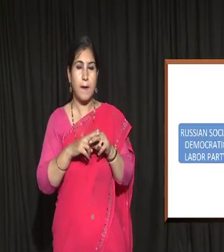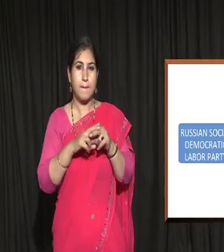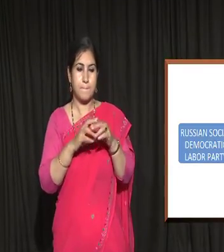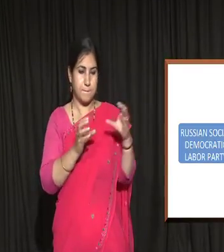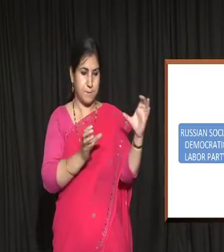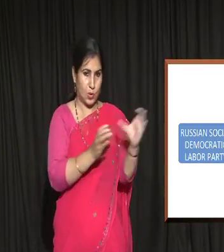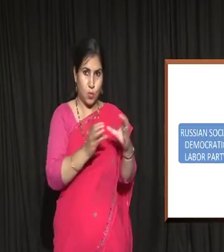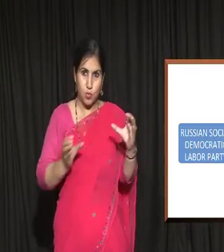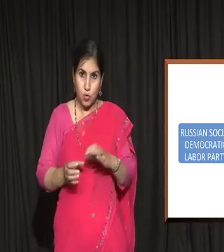Menshevik,